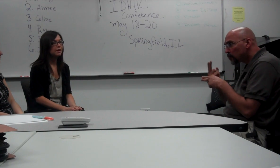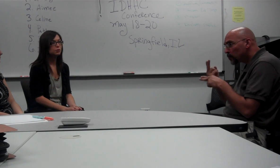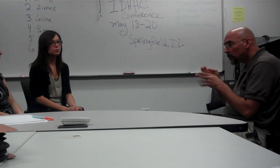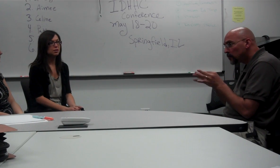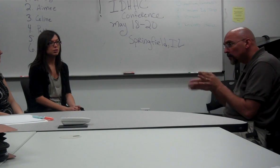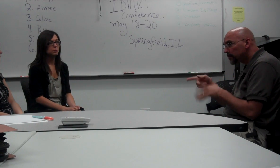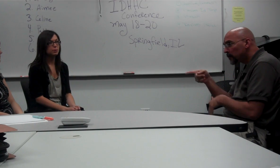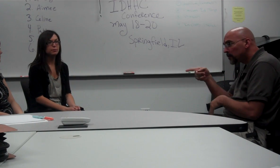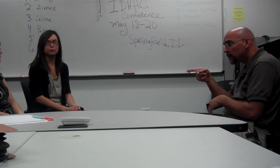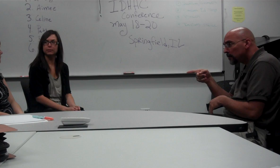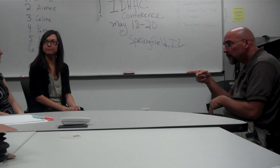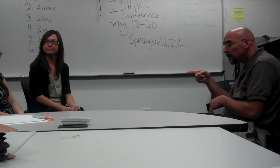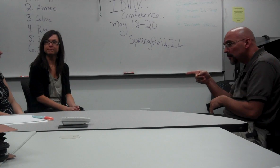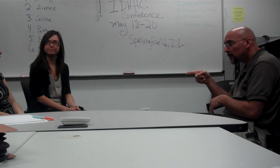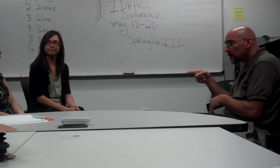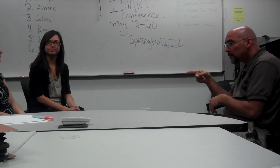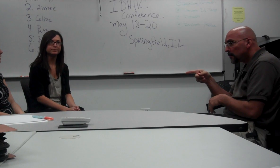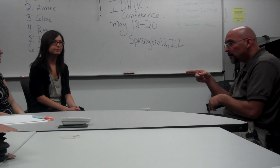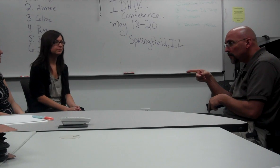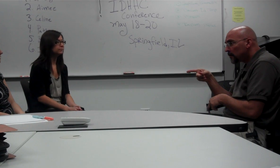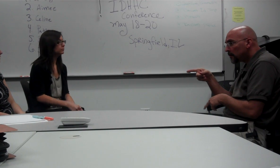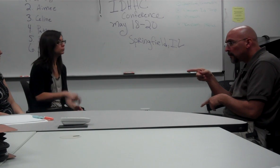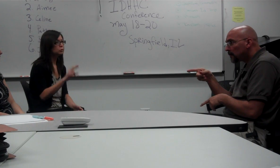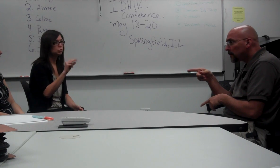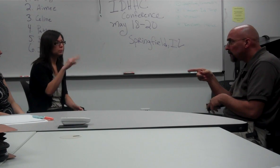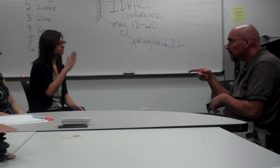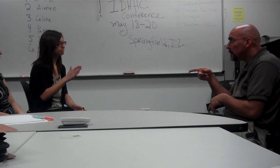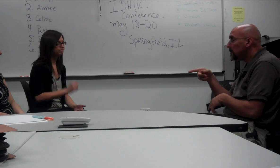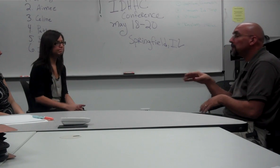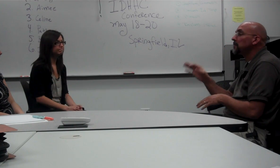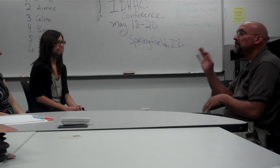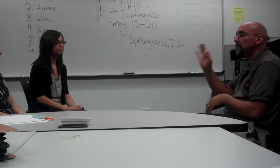Have you used an interpreter before? No, I have not.